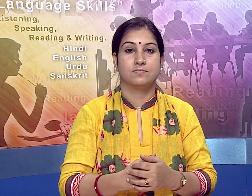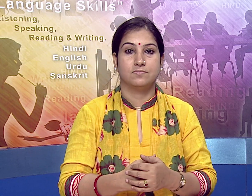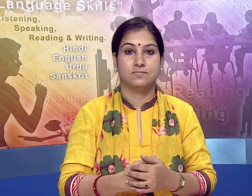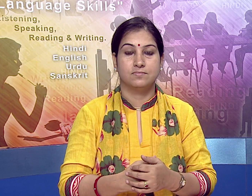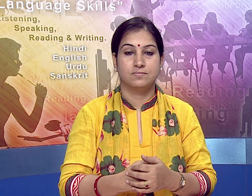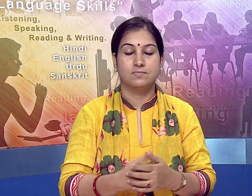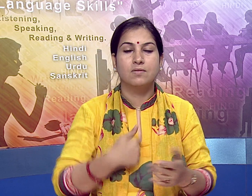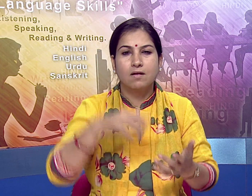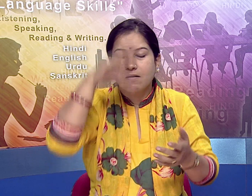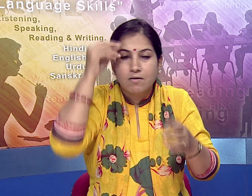we will learn